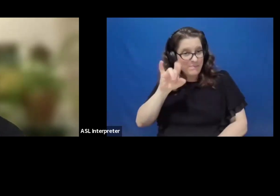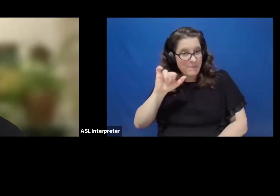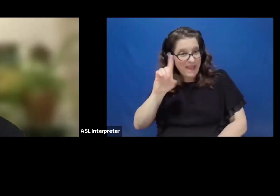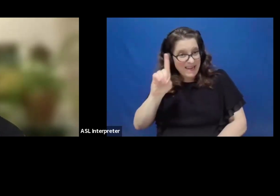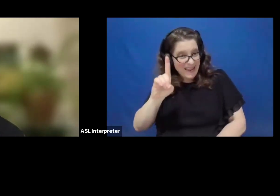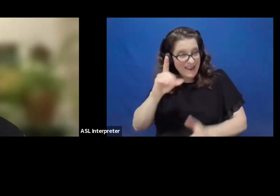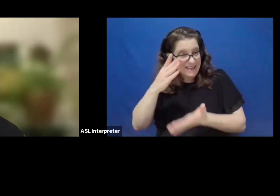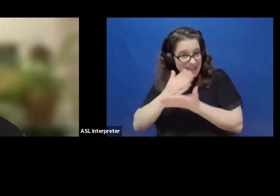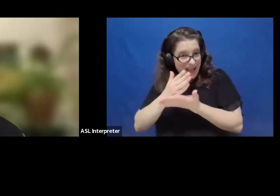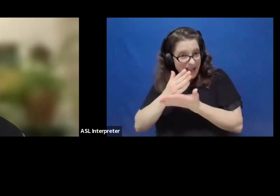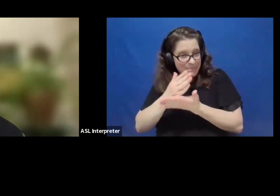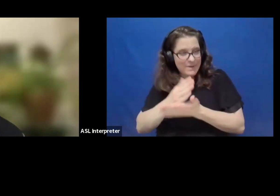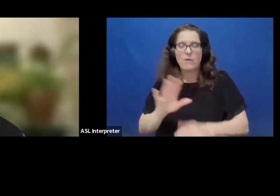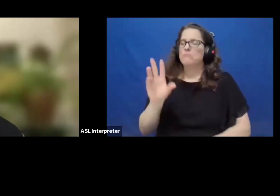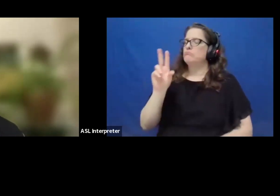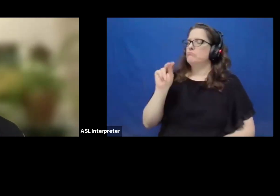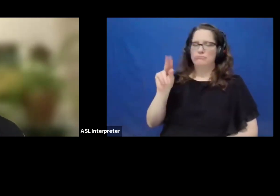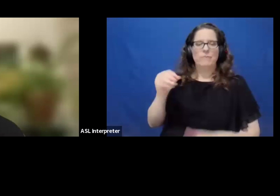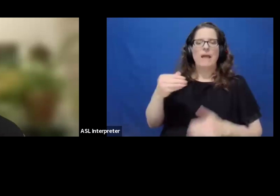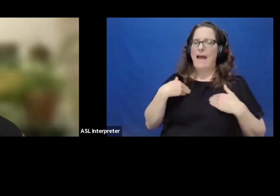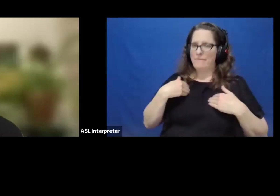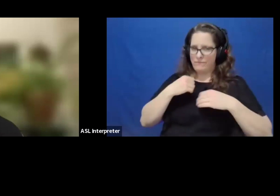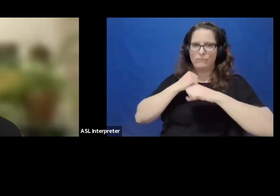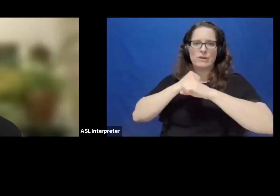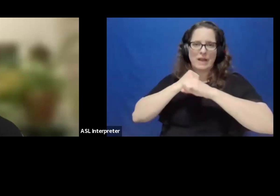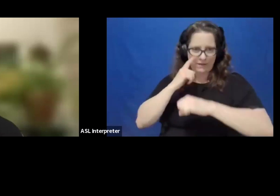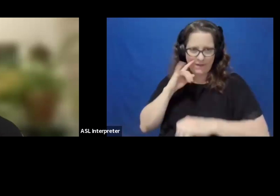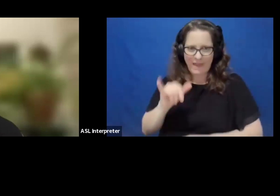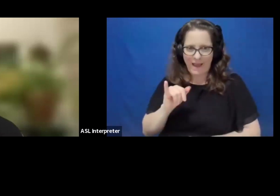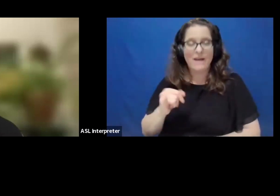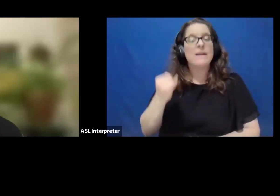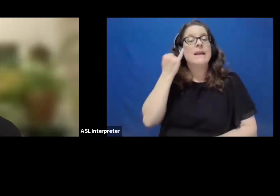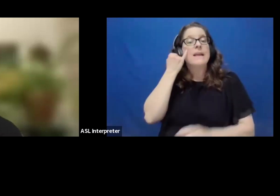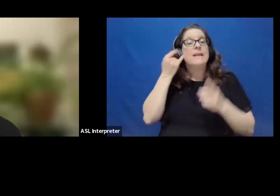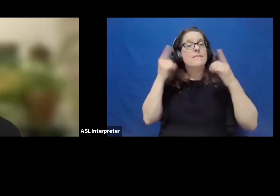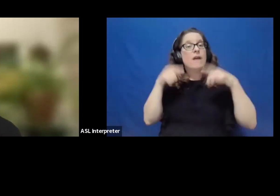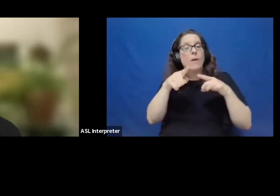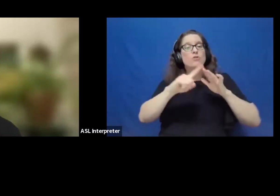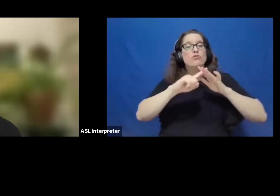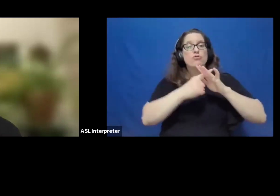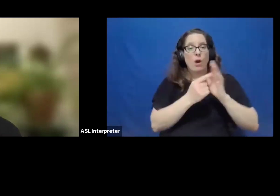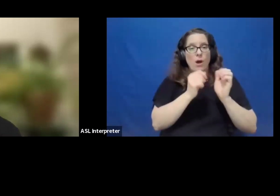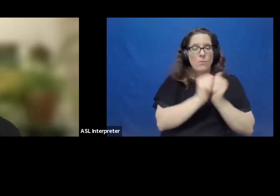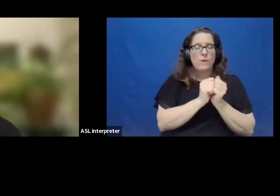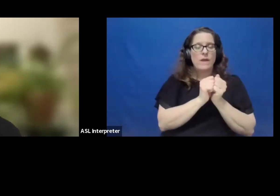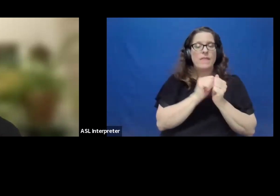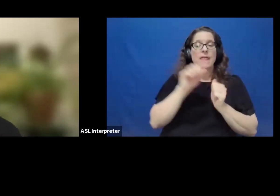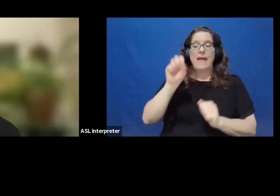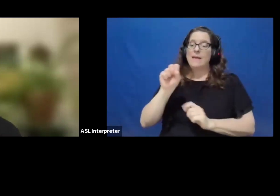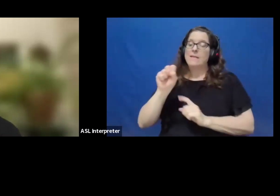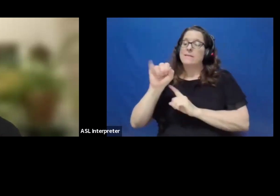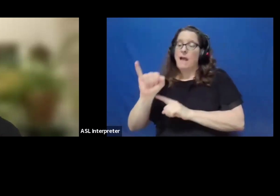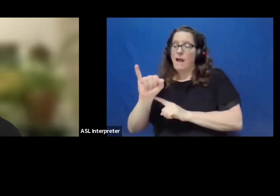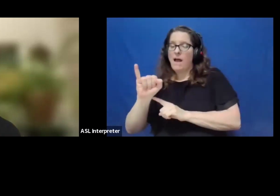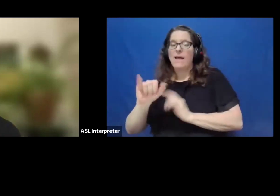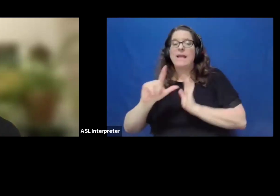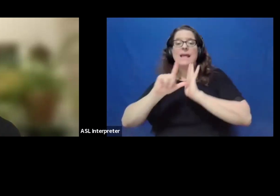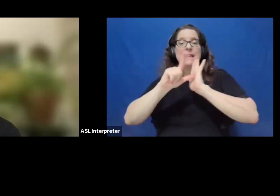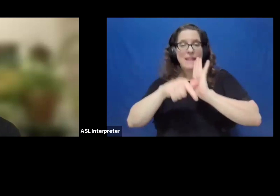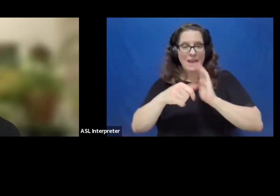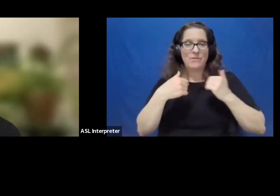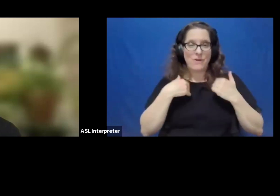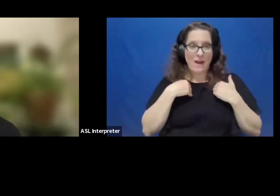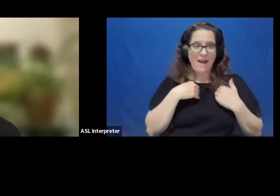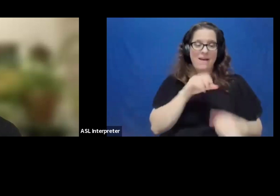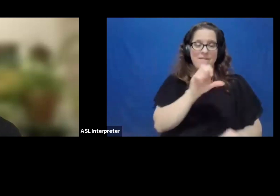person starts out on SSI and then switches to a disabled adult child benefit that's